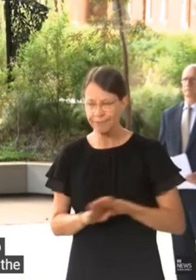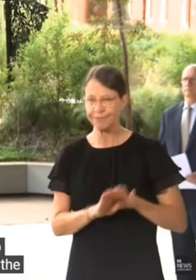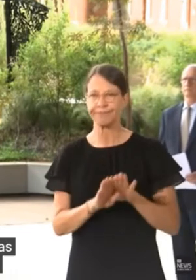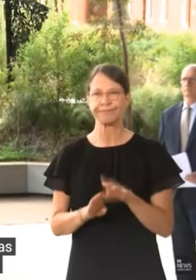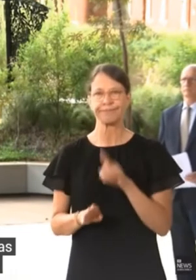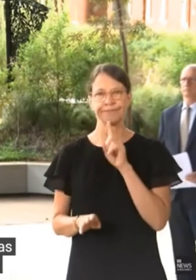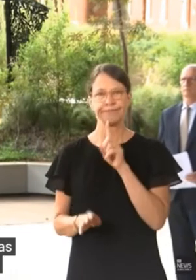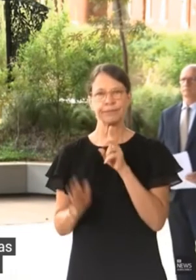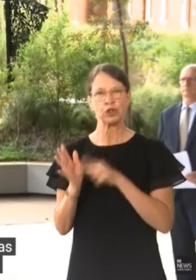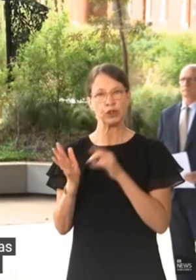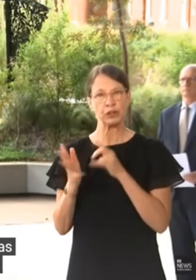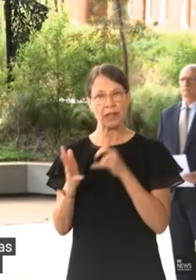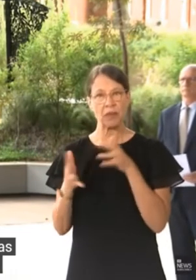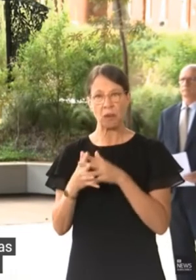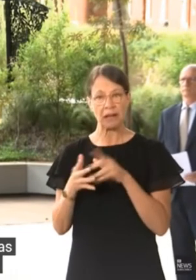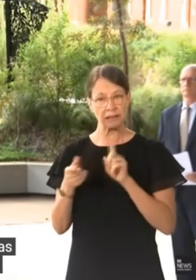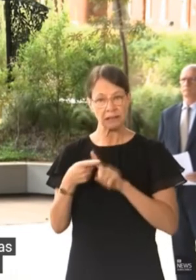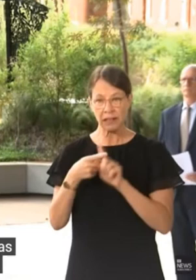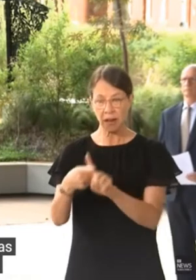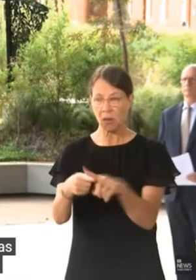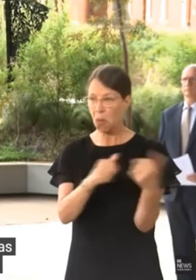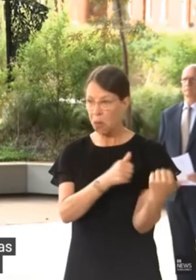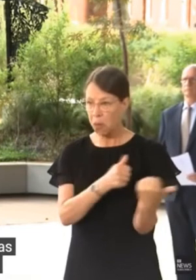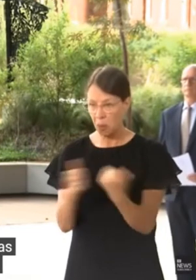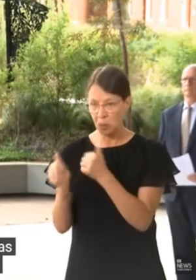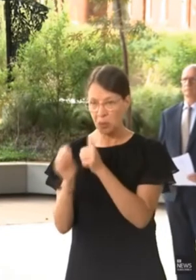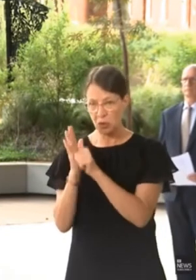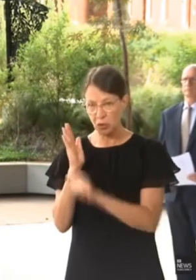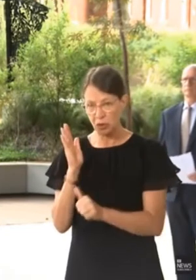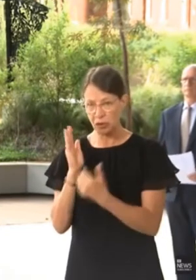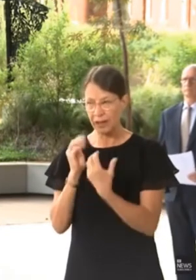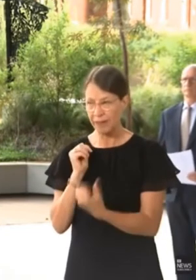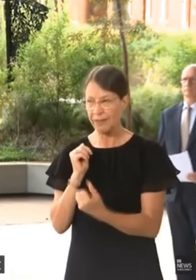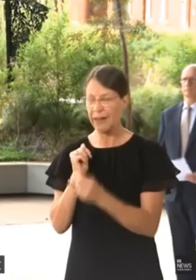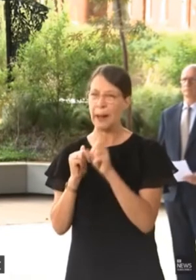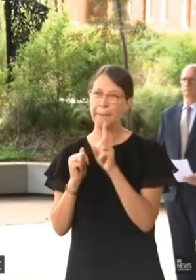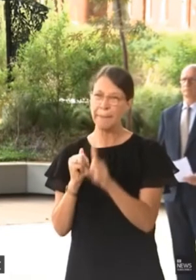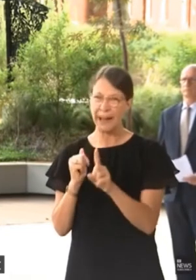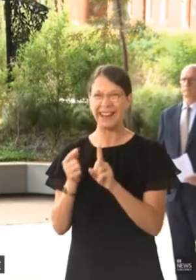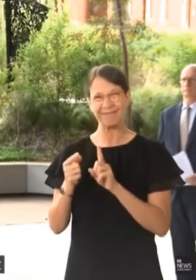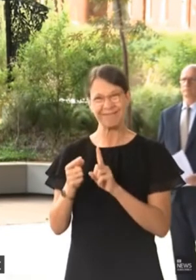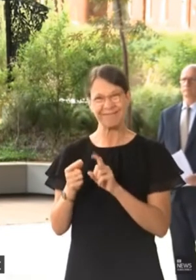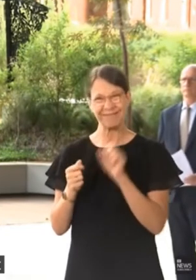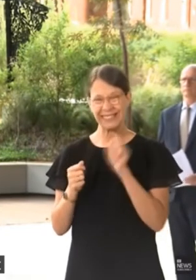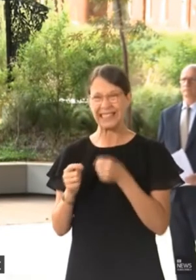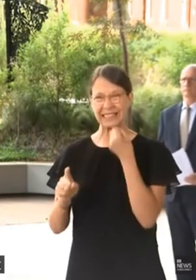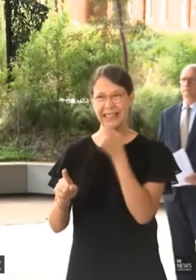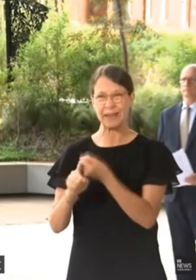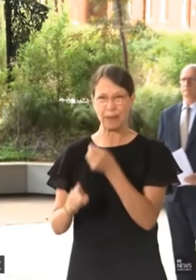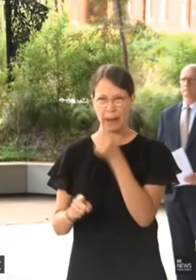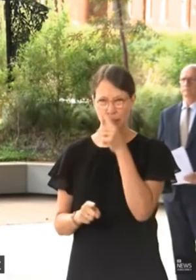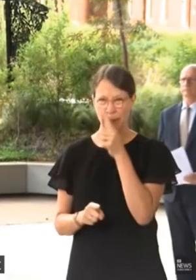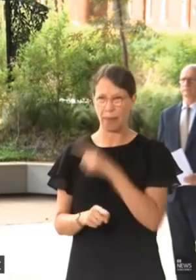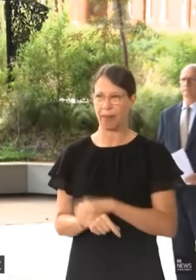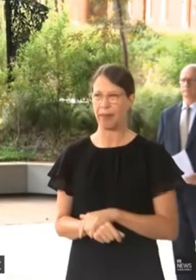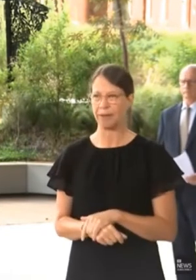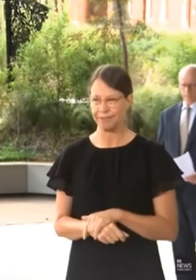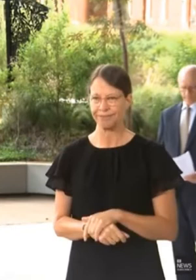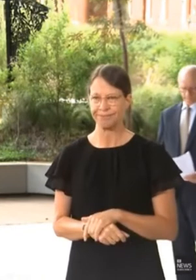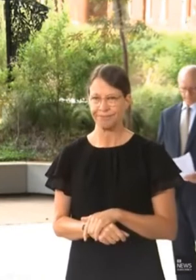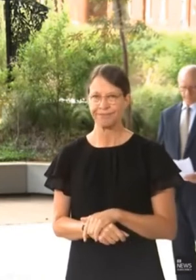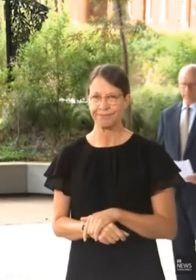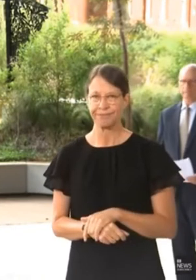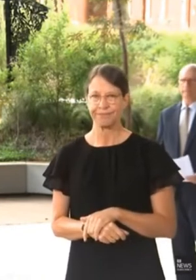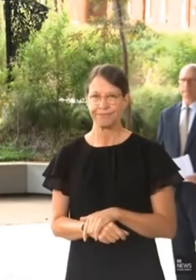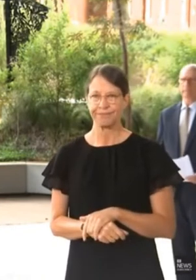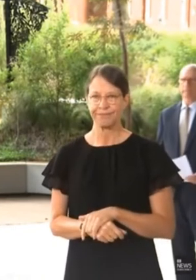has continued to perform well. But that doesn't mean that there is not an impact on the people who've been on the receiving end